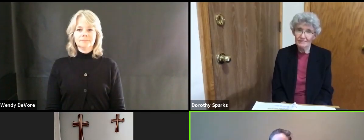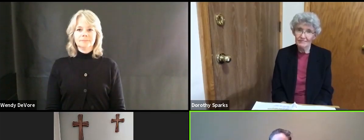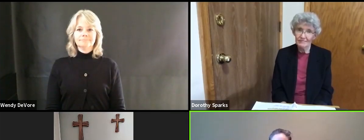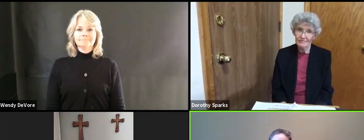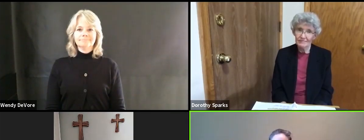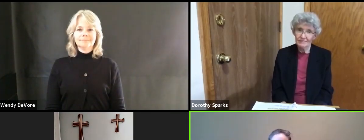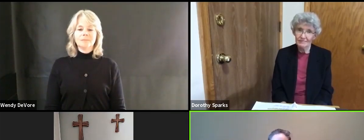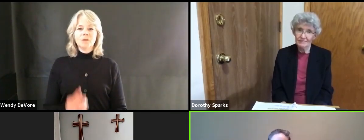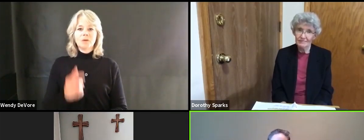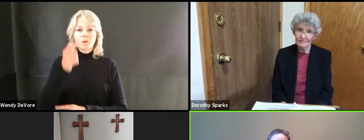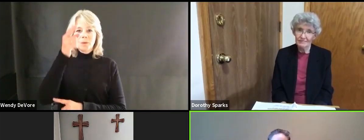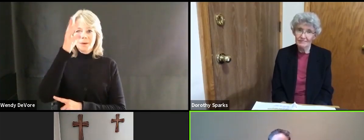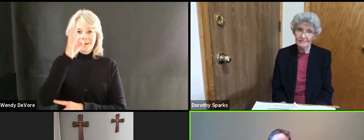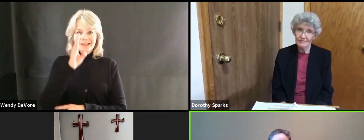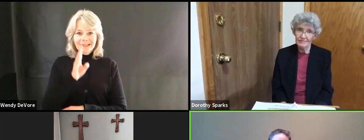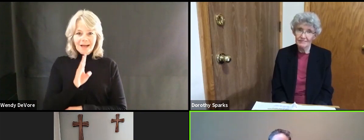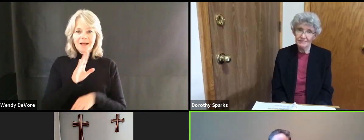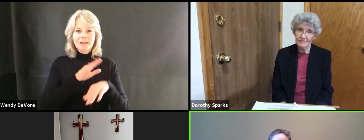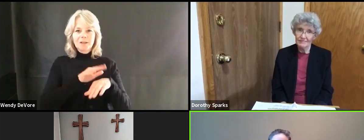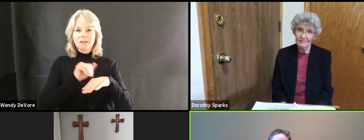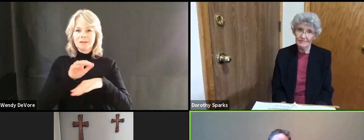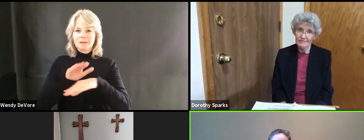God gathers us together,